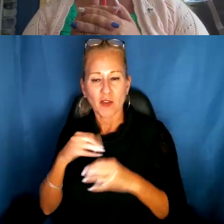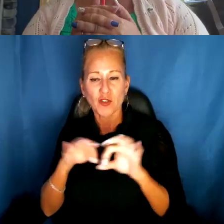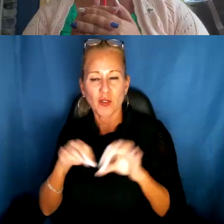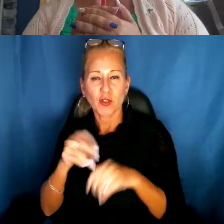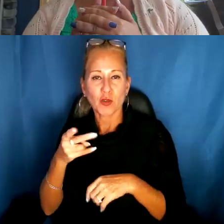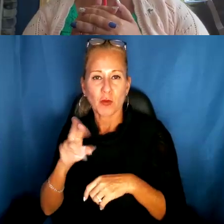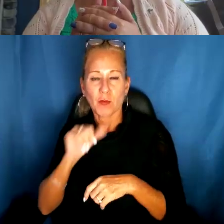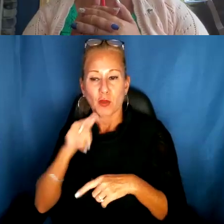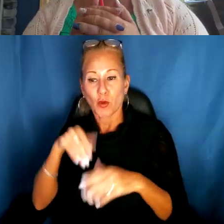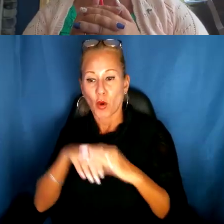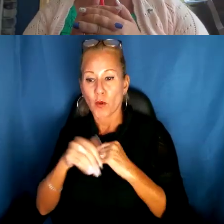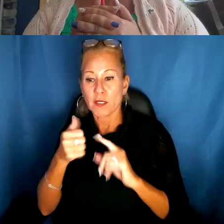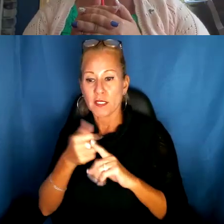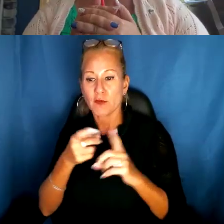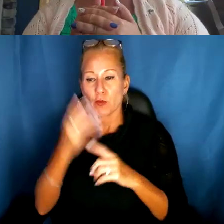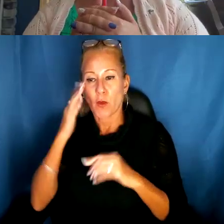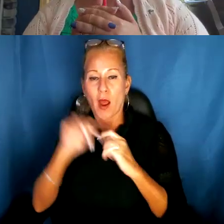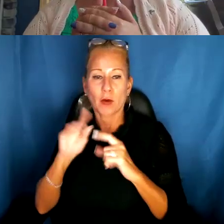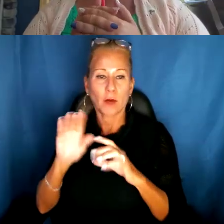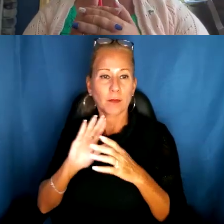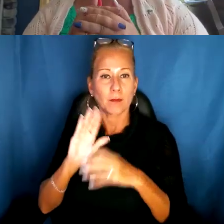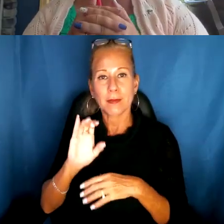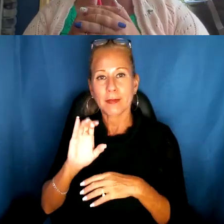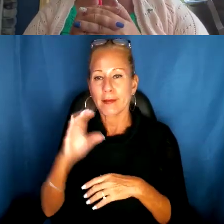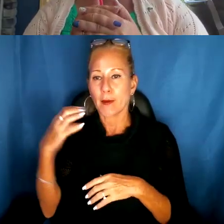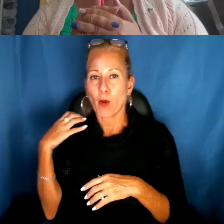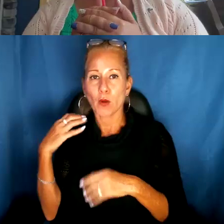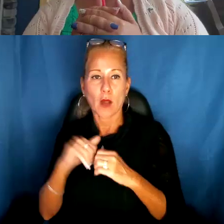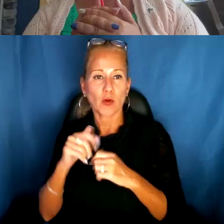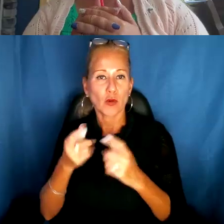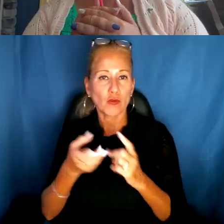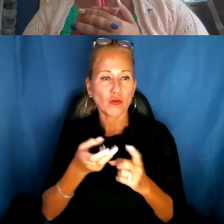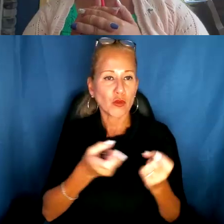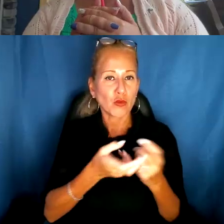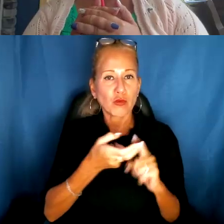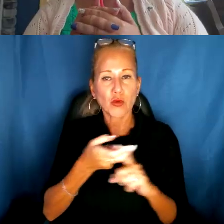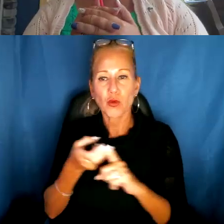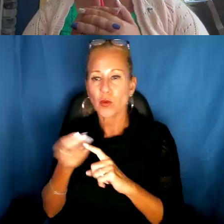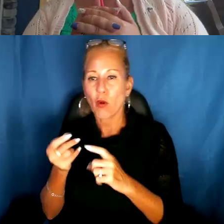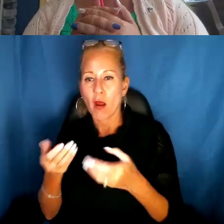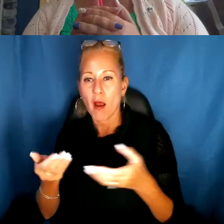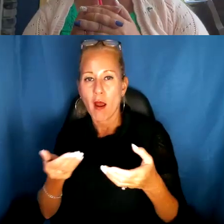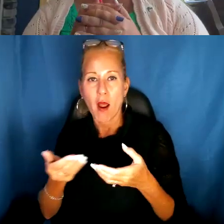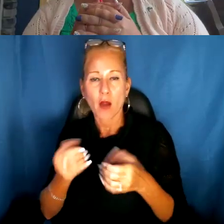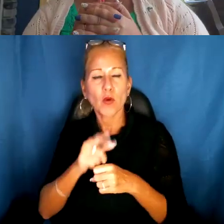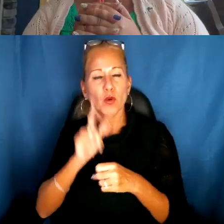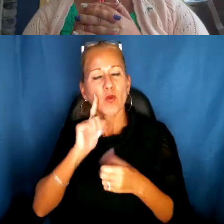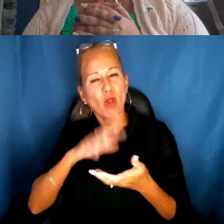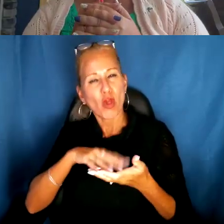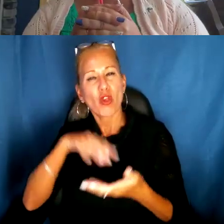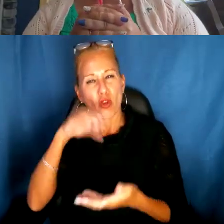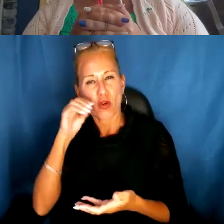don't come into self-direction knowing how to be a boss, how to recruit, hire, get your own workers. So you learn all that